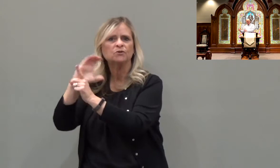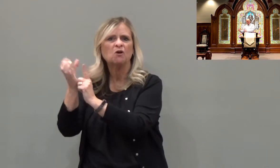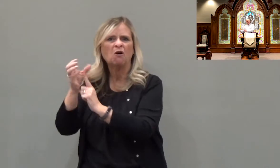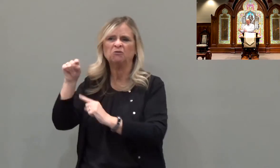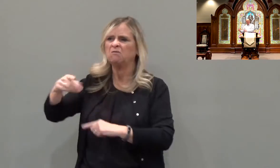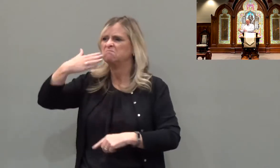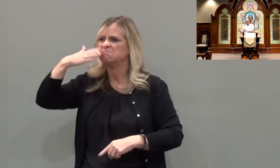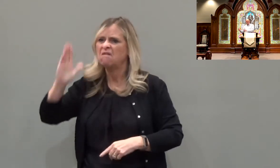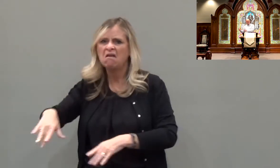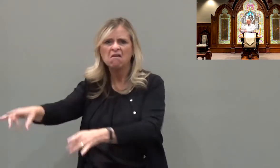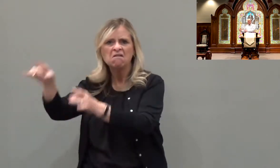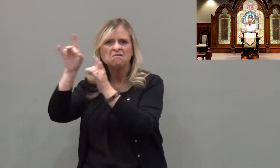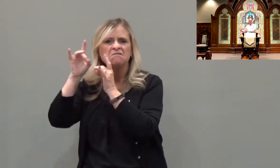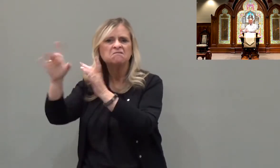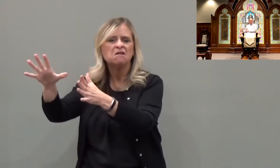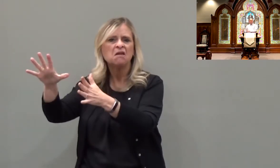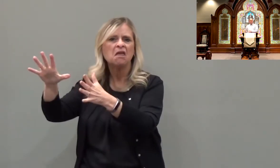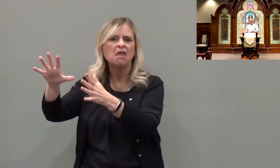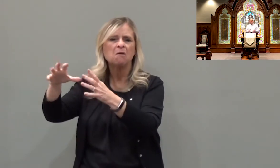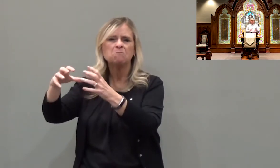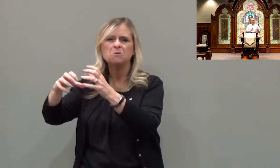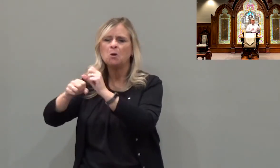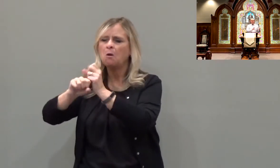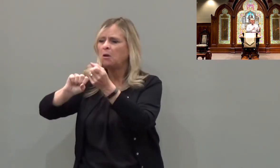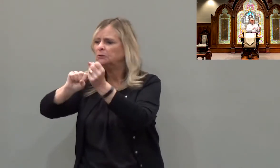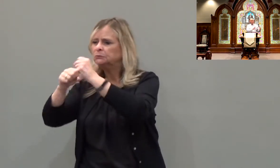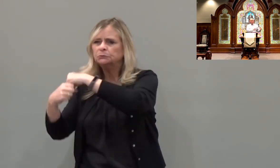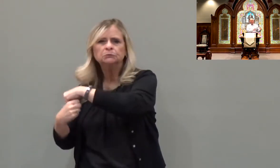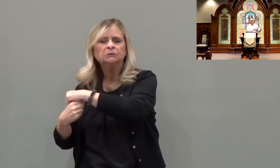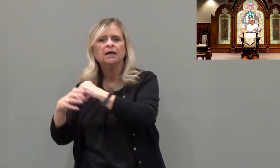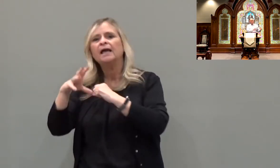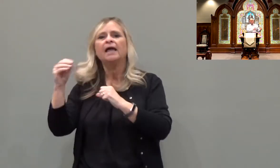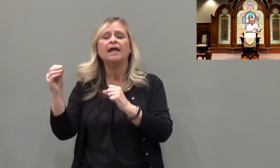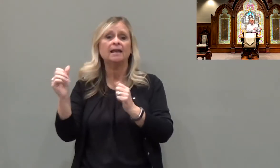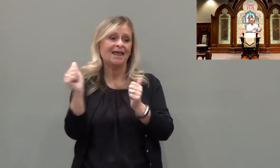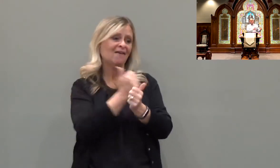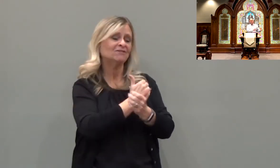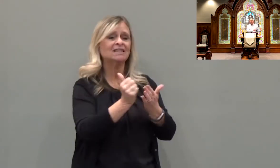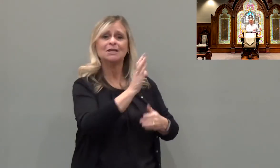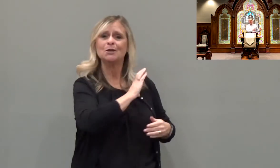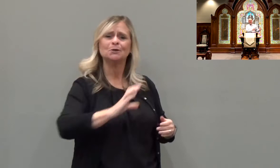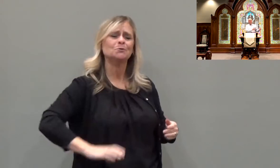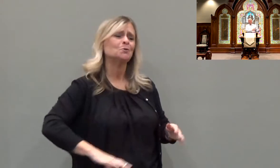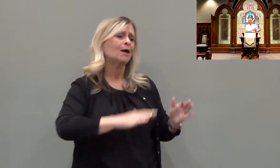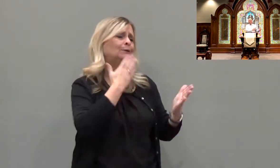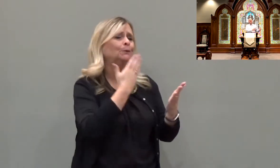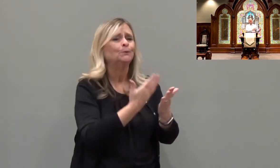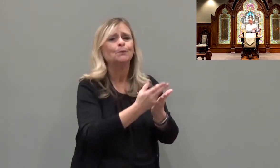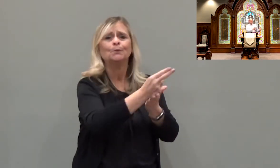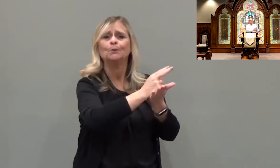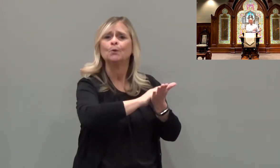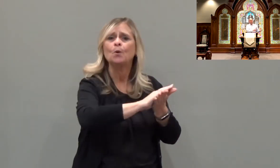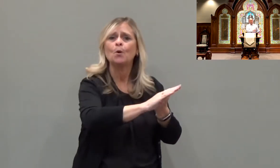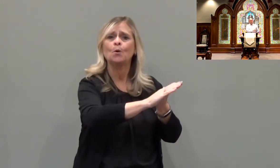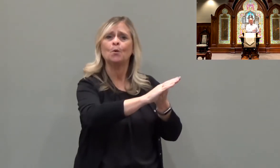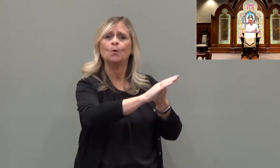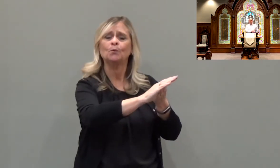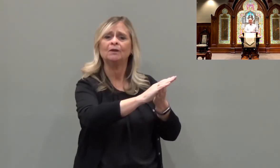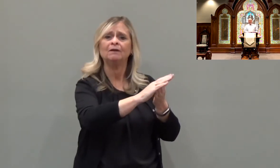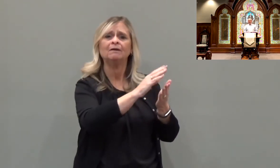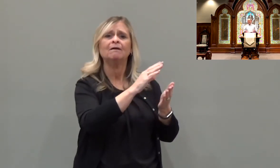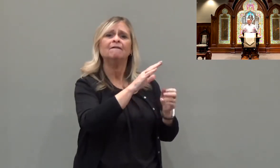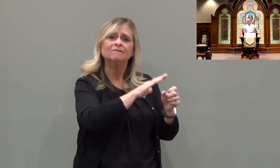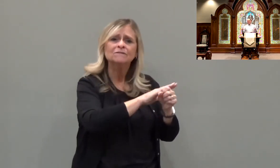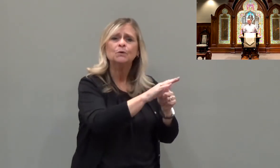and terrible and distorted, and everything in Christ is good and holy and full and